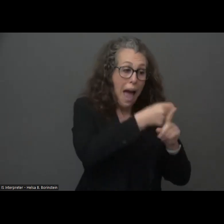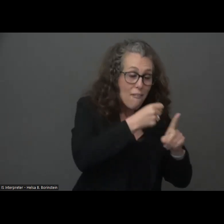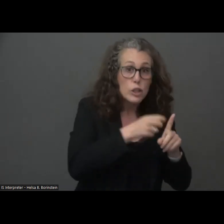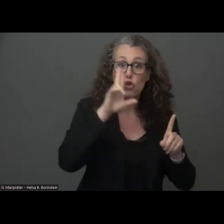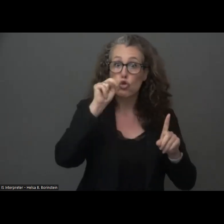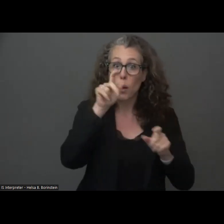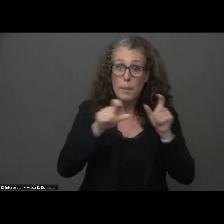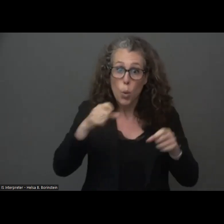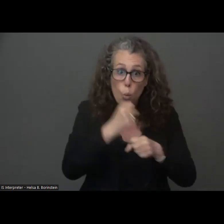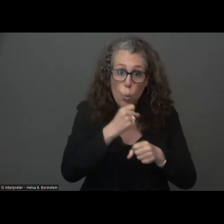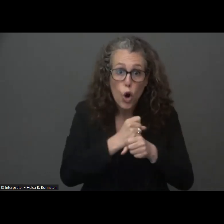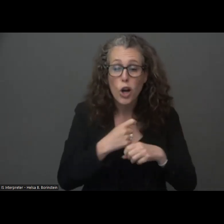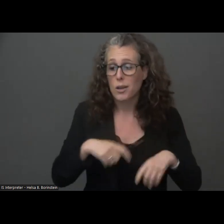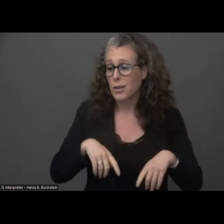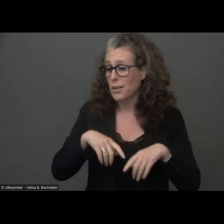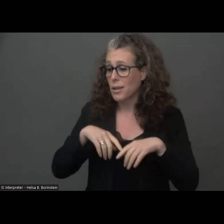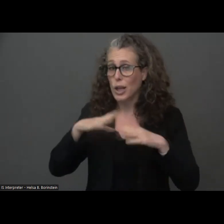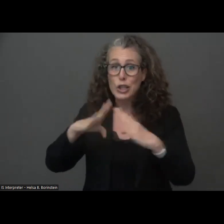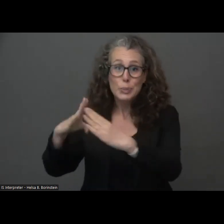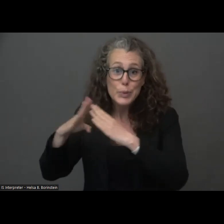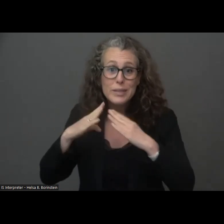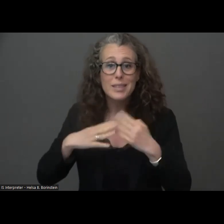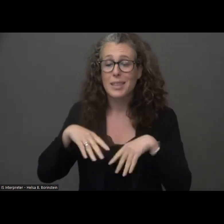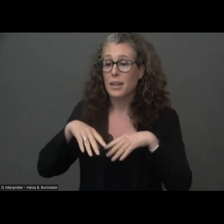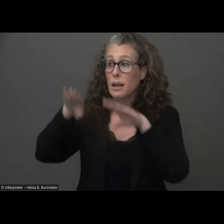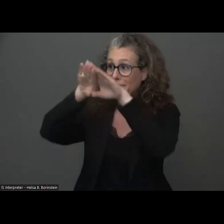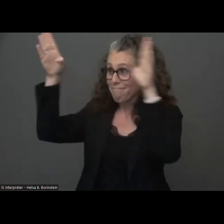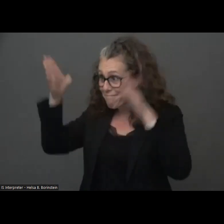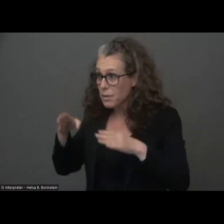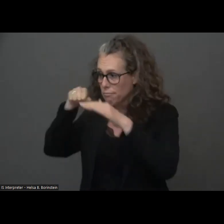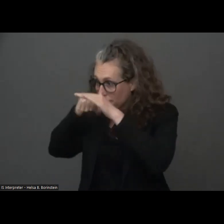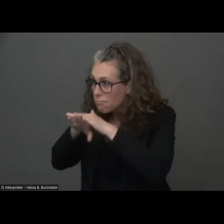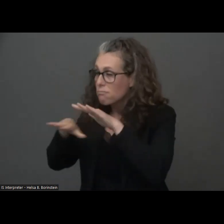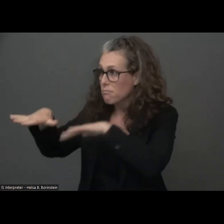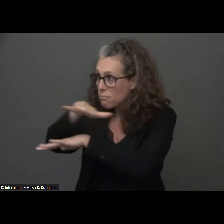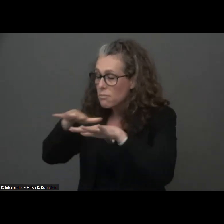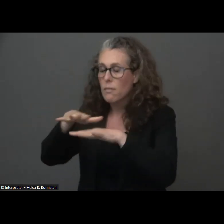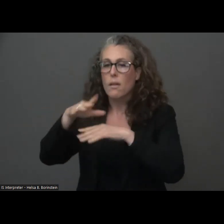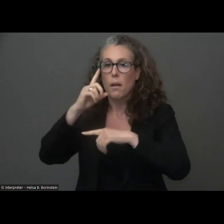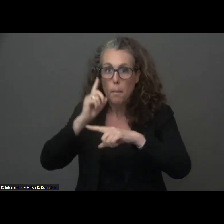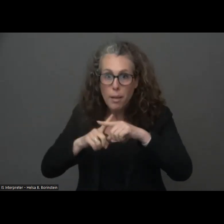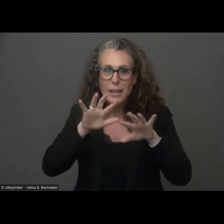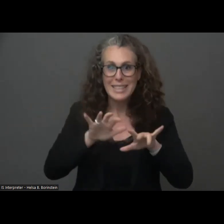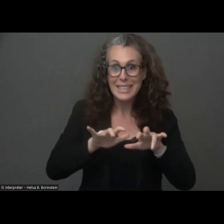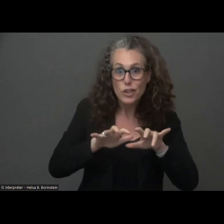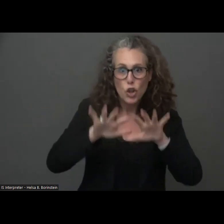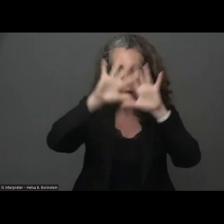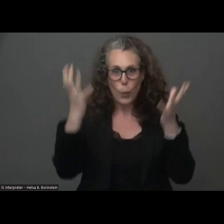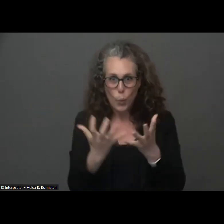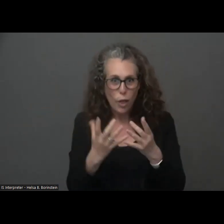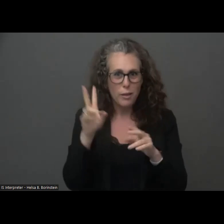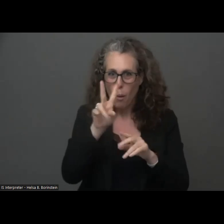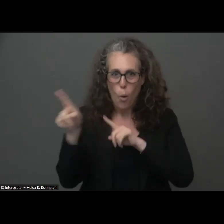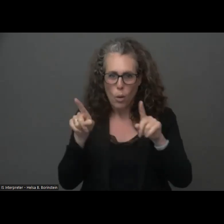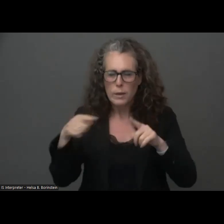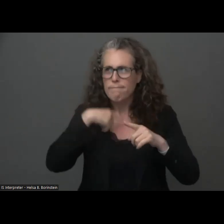promote accessibility in the built environment as well as the digital environment. We promote awareness and implementation through solutions by